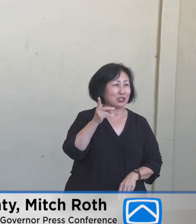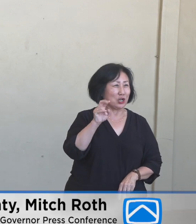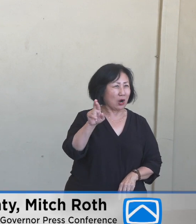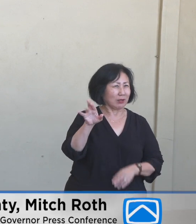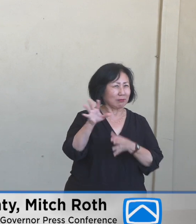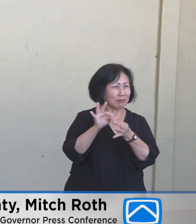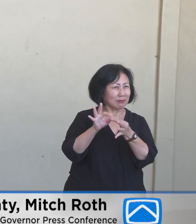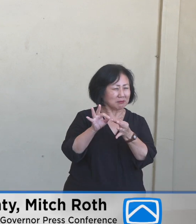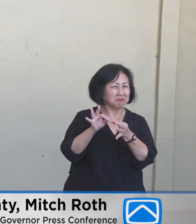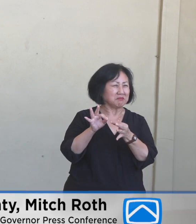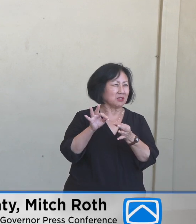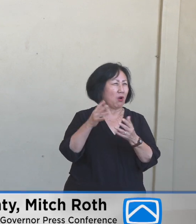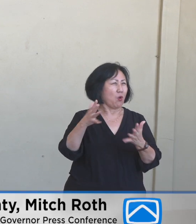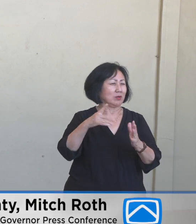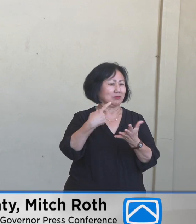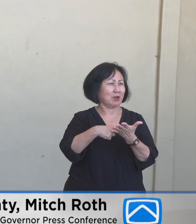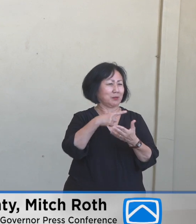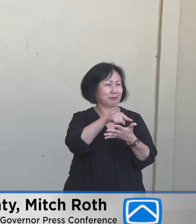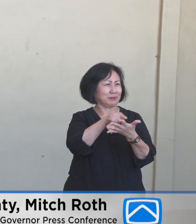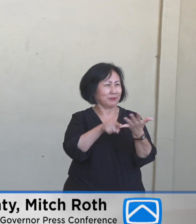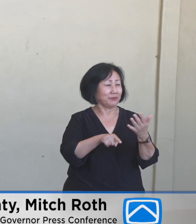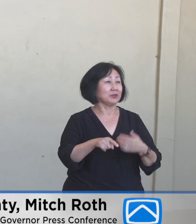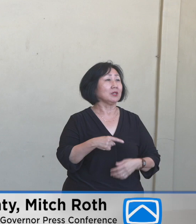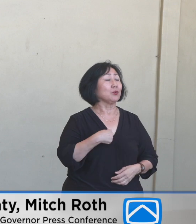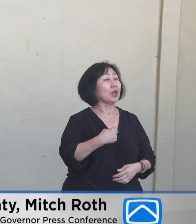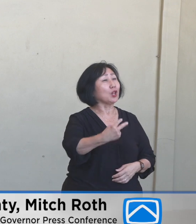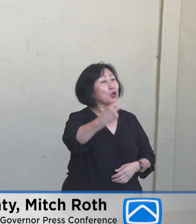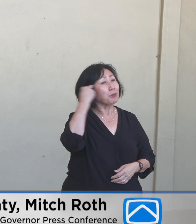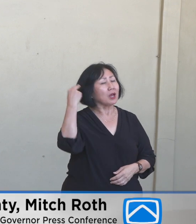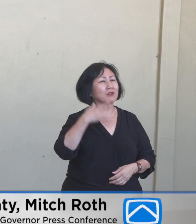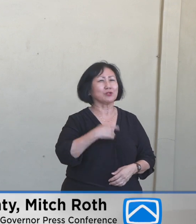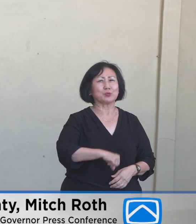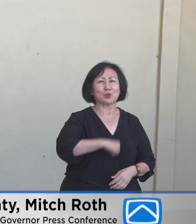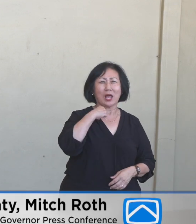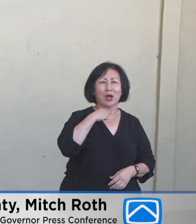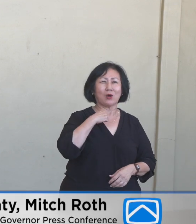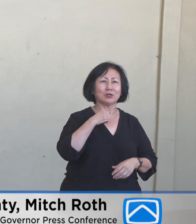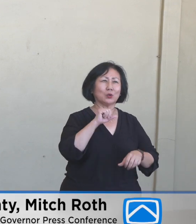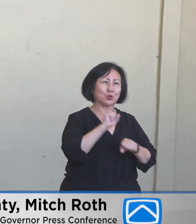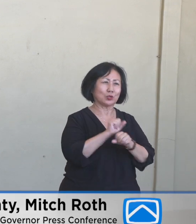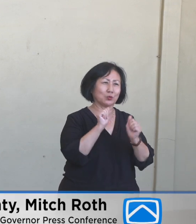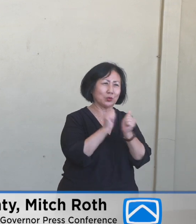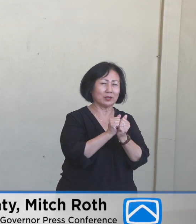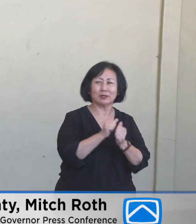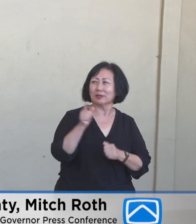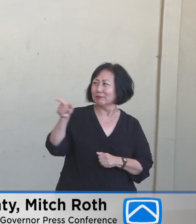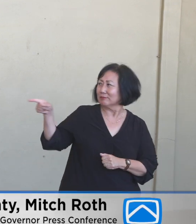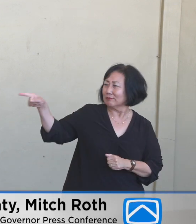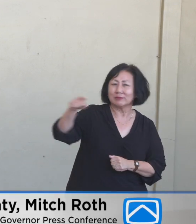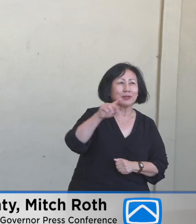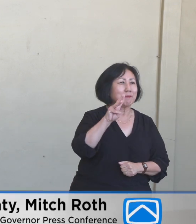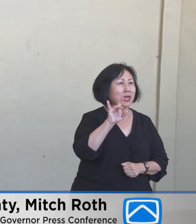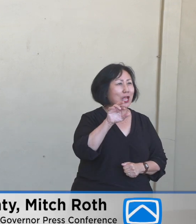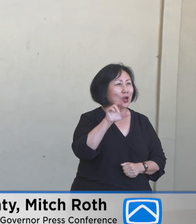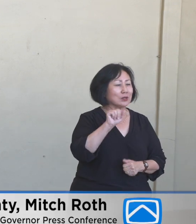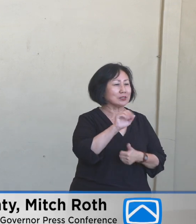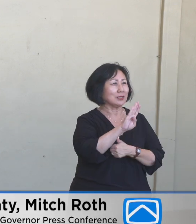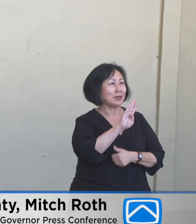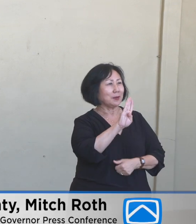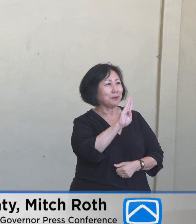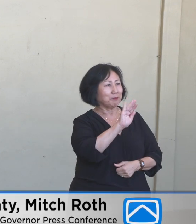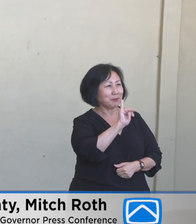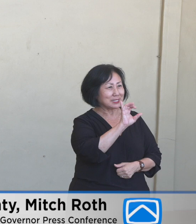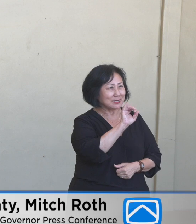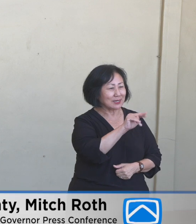back, I'm really proud to be serving with these other mayors, Mayor Bissen, Mayor Blangiardi, and